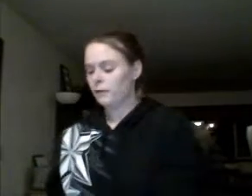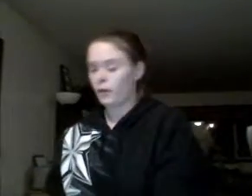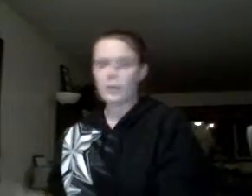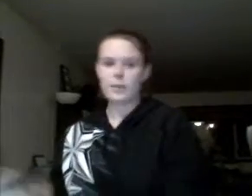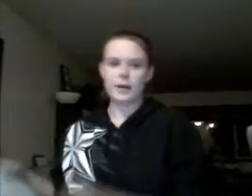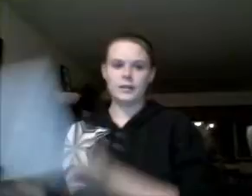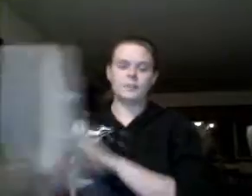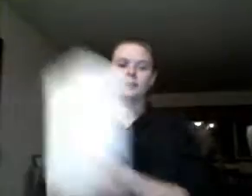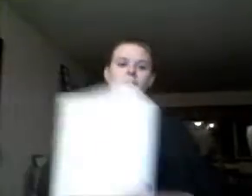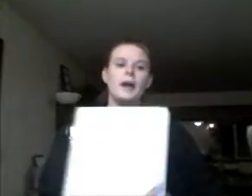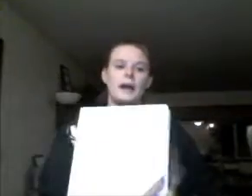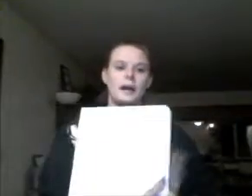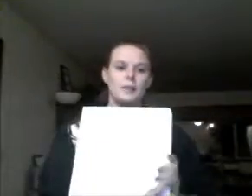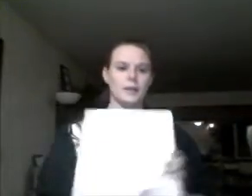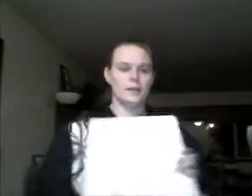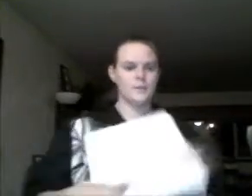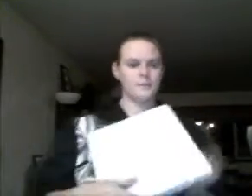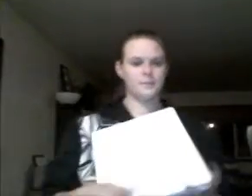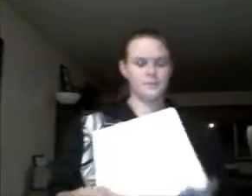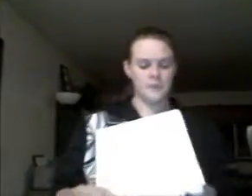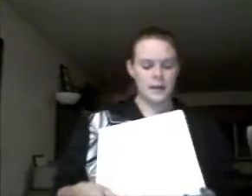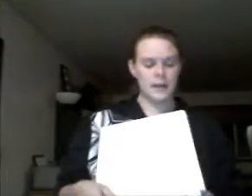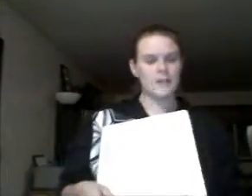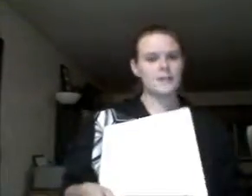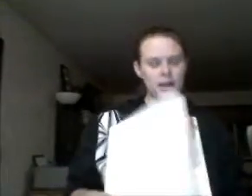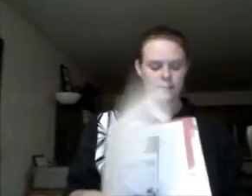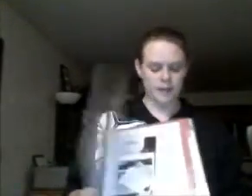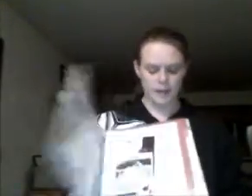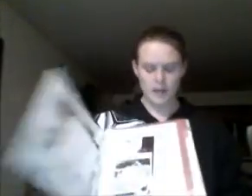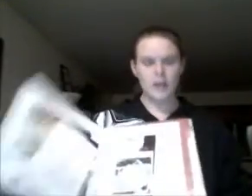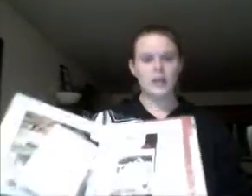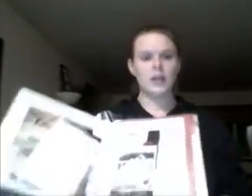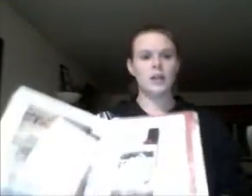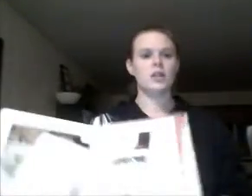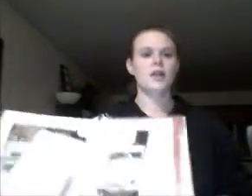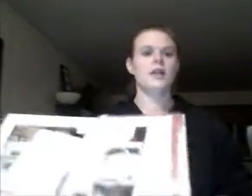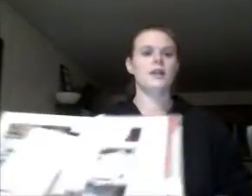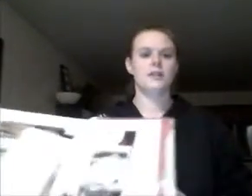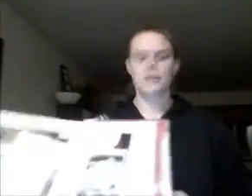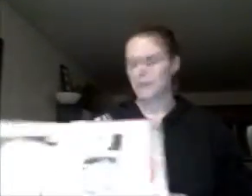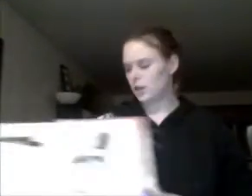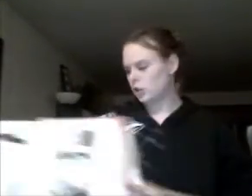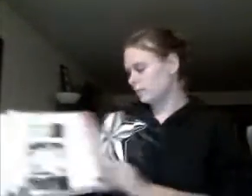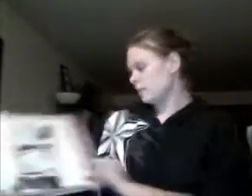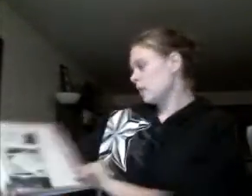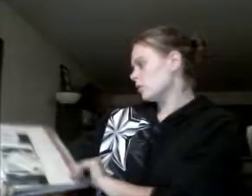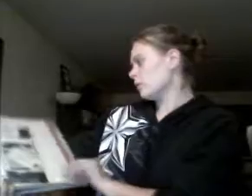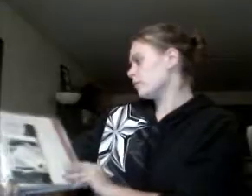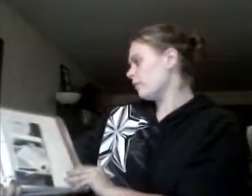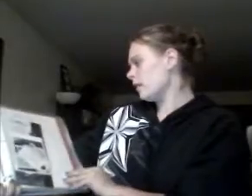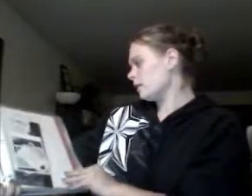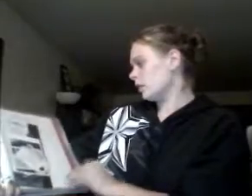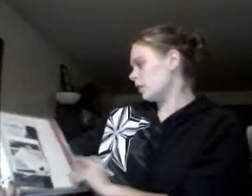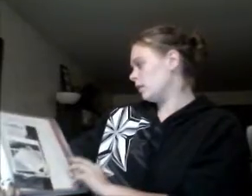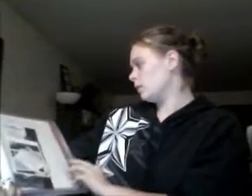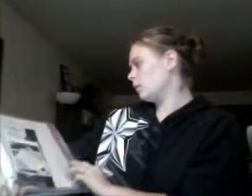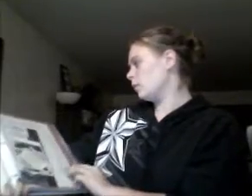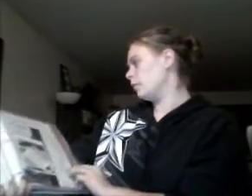my binder, I got a binder. Inside of it, each thing gets a section. So this front section would be